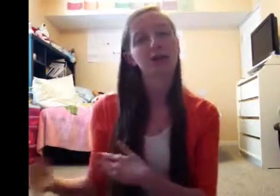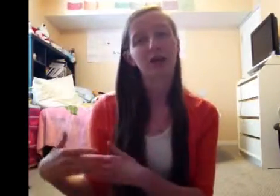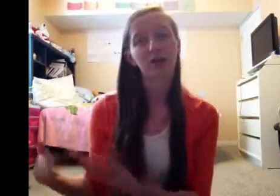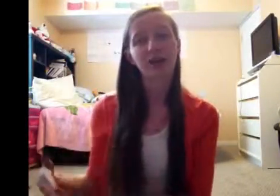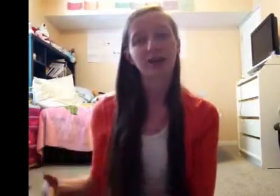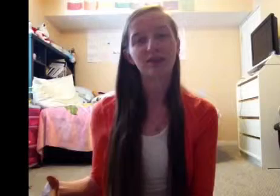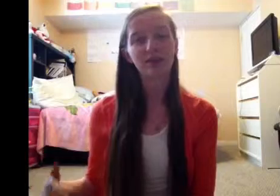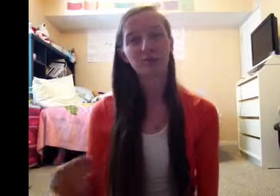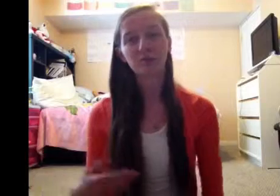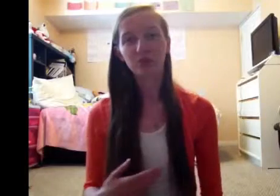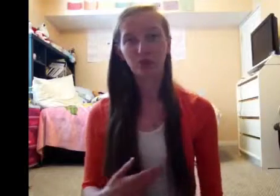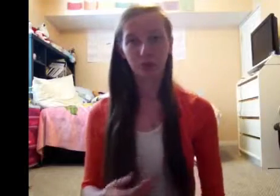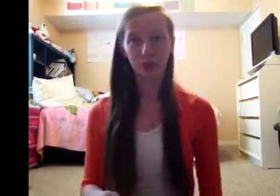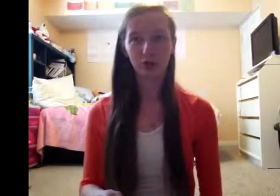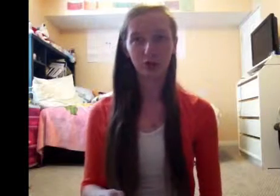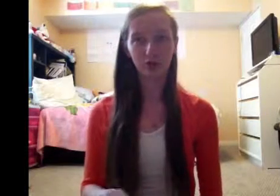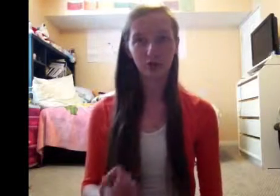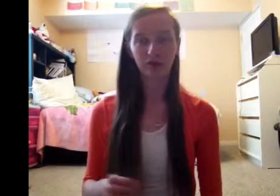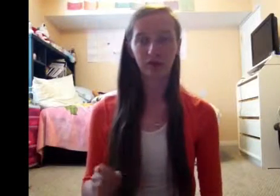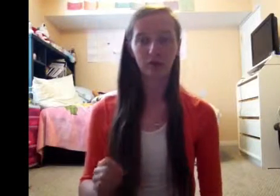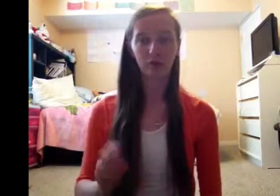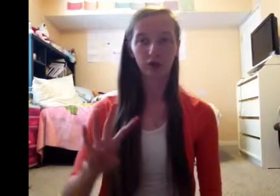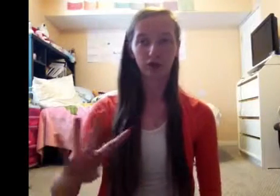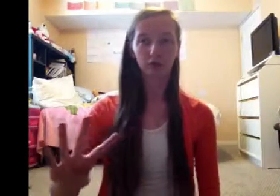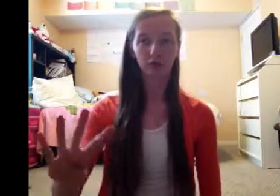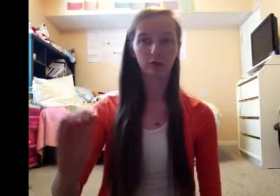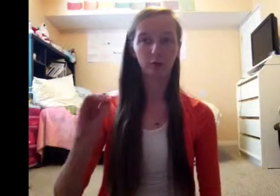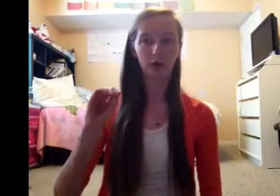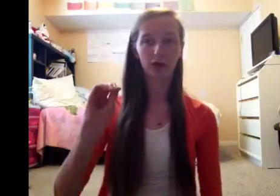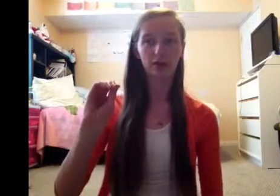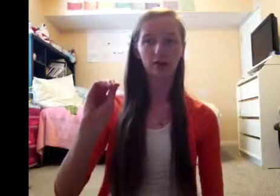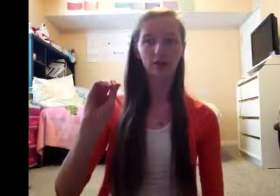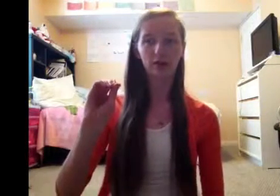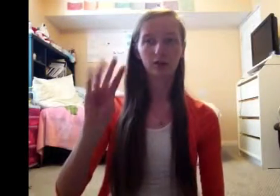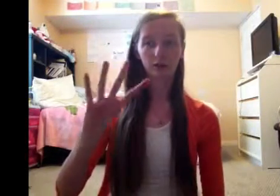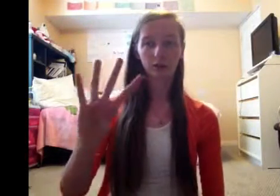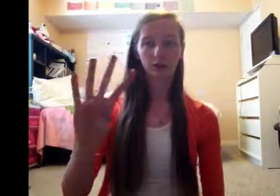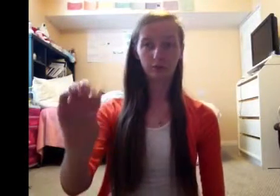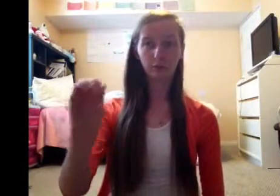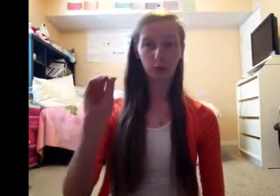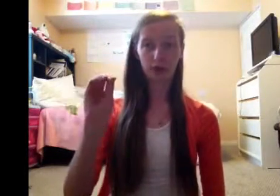counting by tens, those ones are all the same. It's like 40, 40,